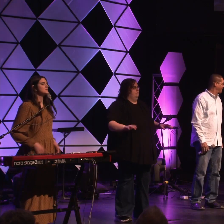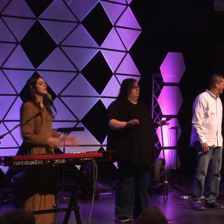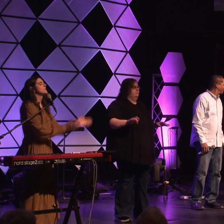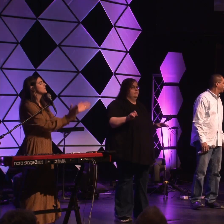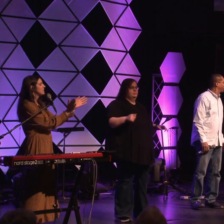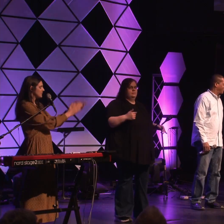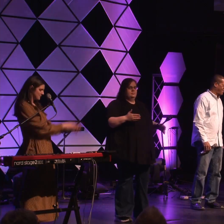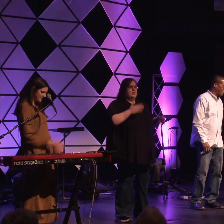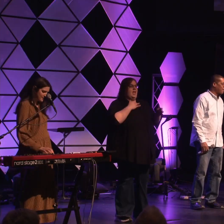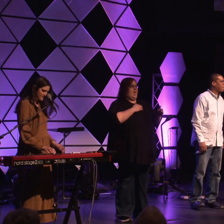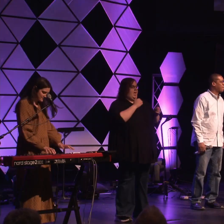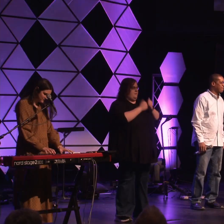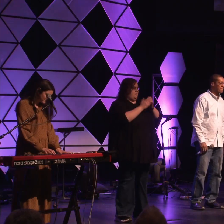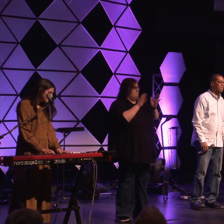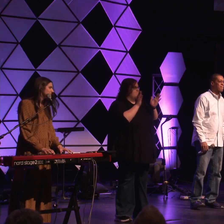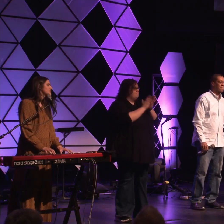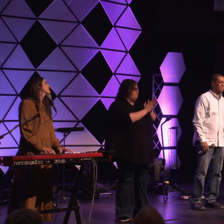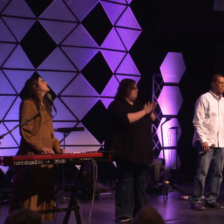Come on, have a side.